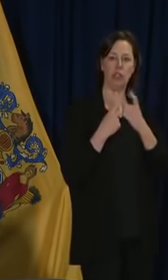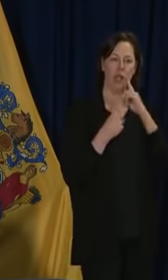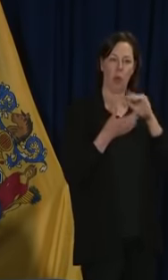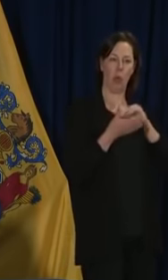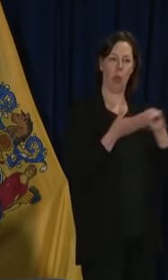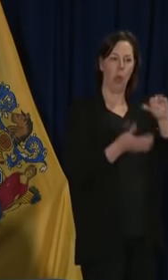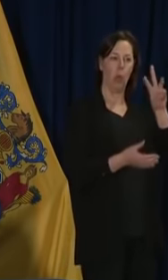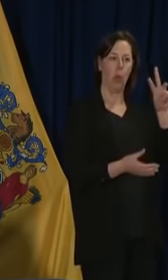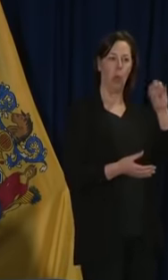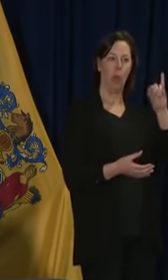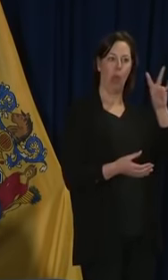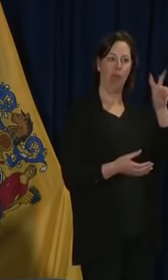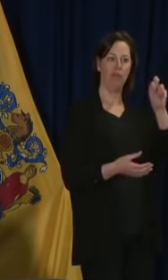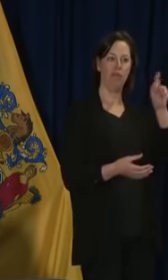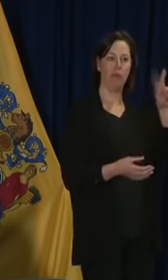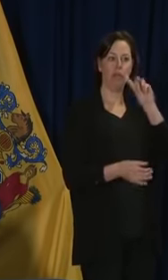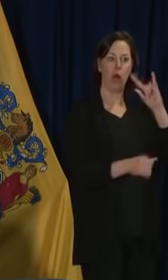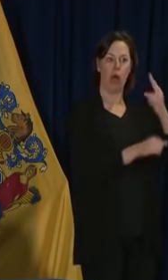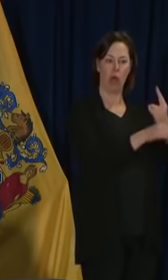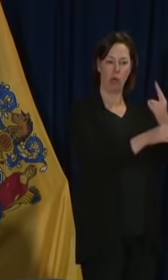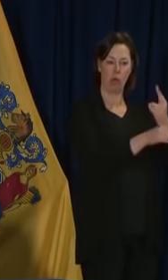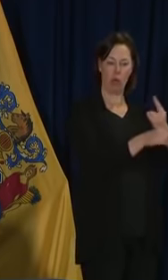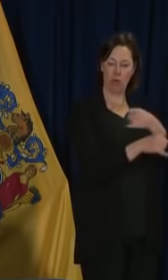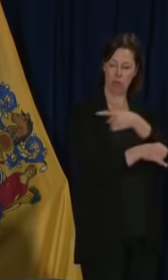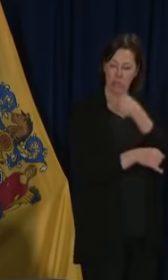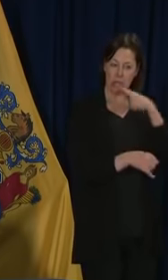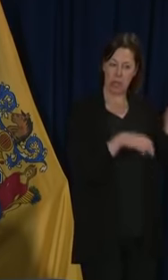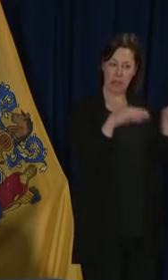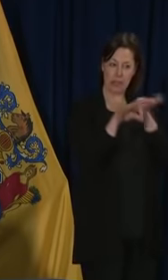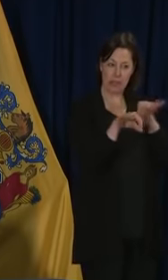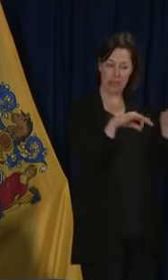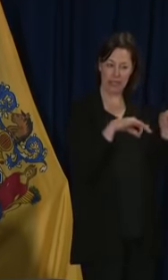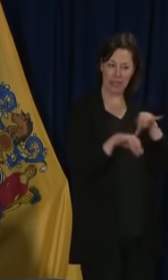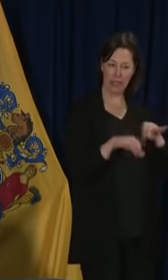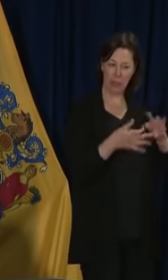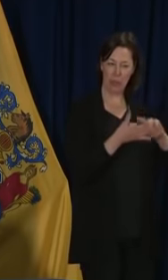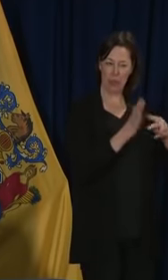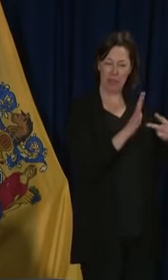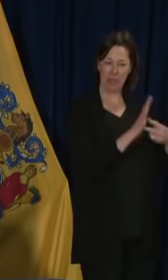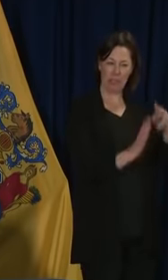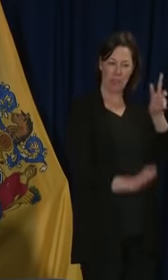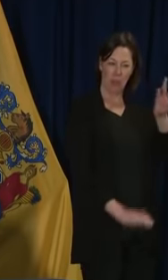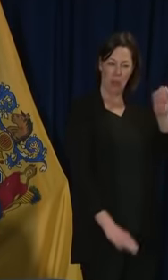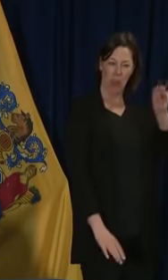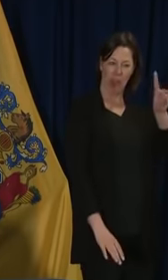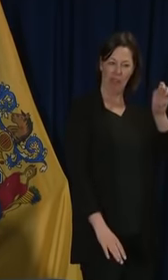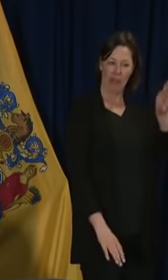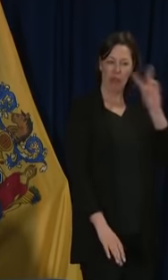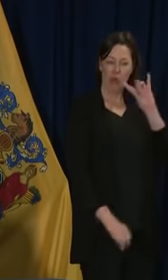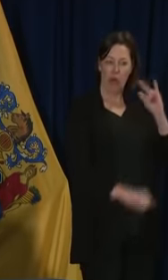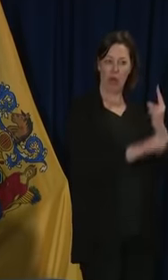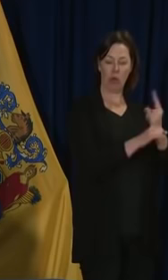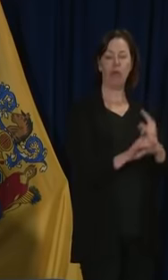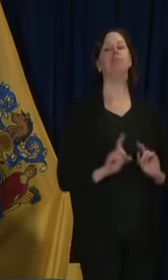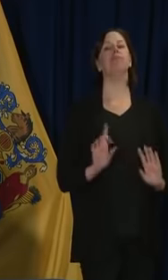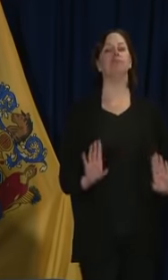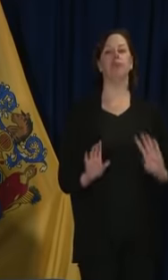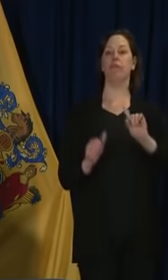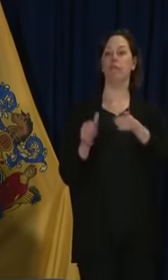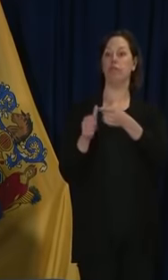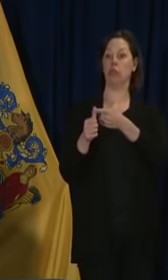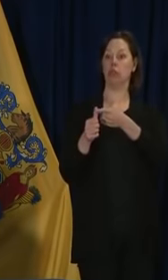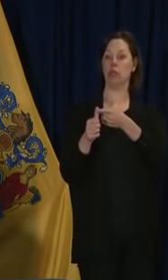waiver, alcohol waiver. If you could just clarify again the bars and restaurants and what that waiver entails. So on the first